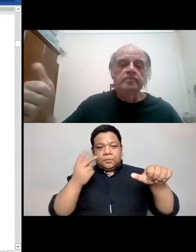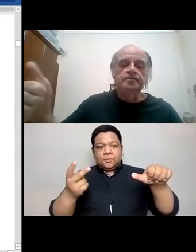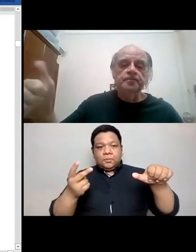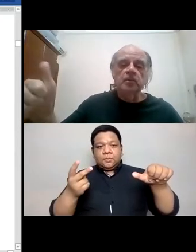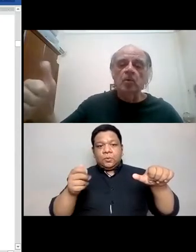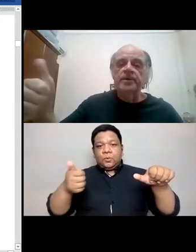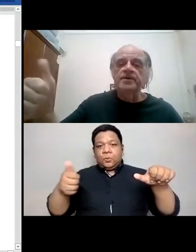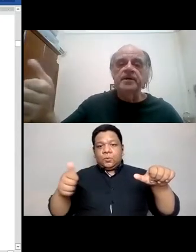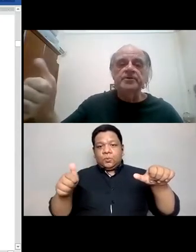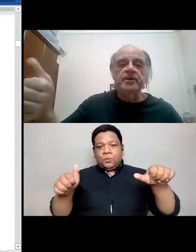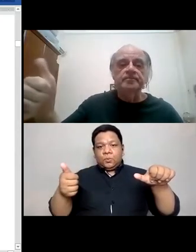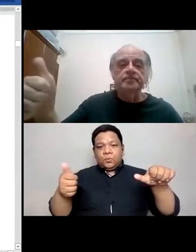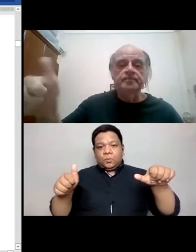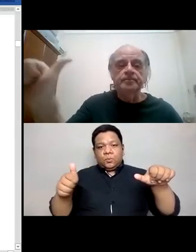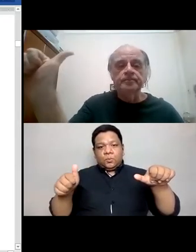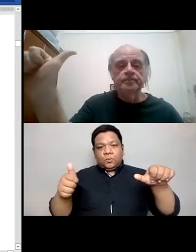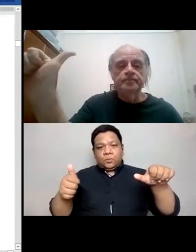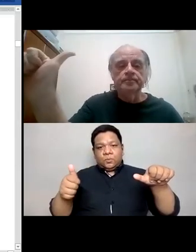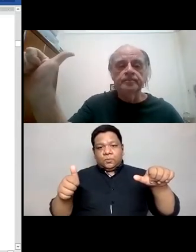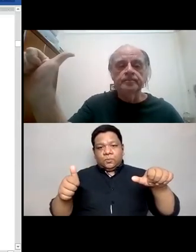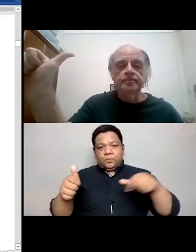who with this handshake.